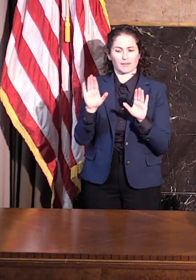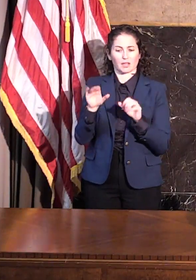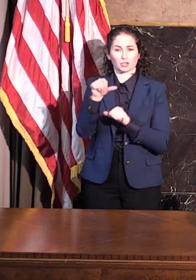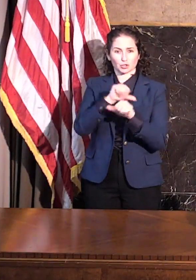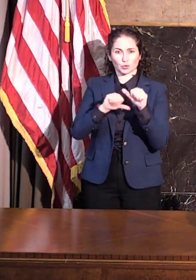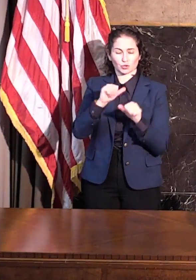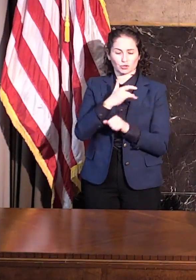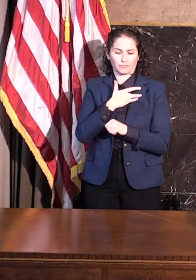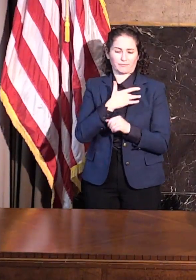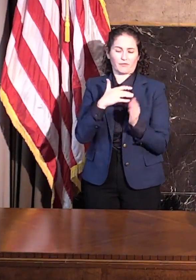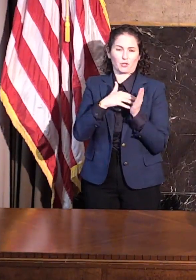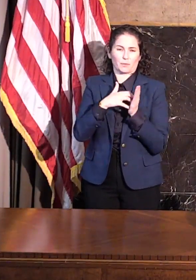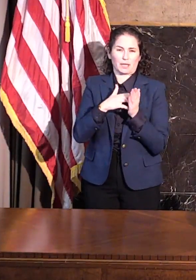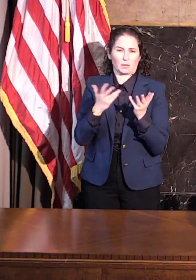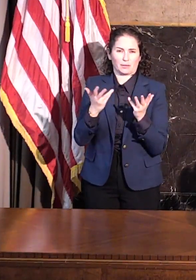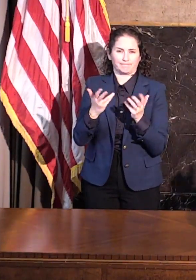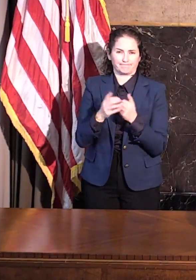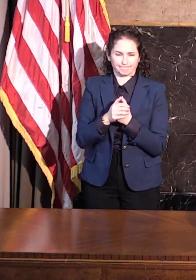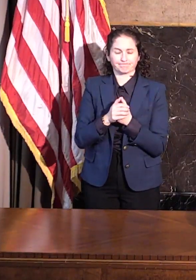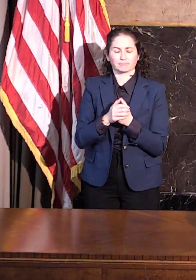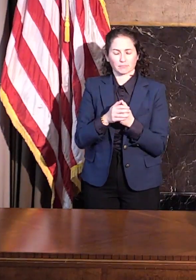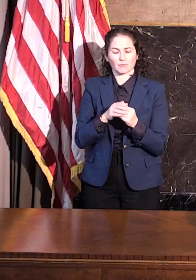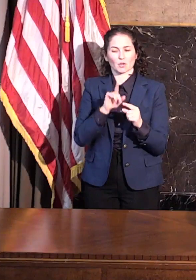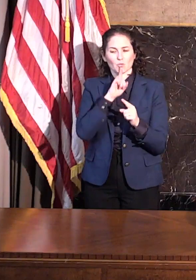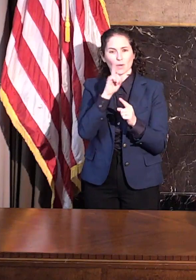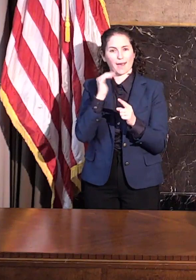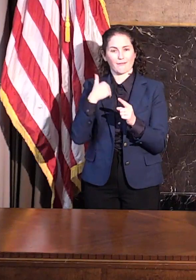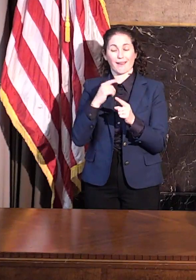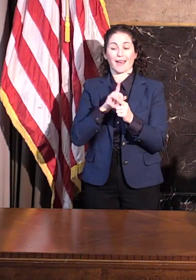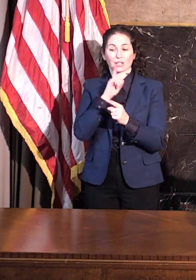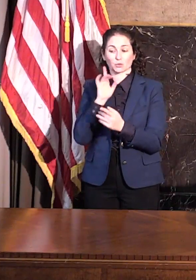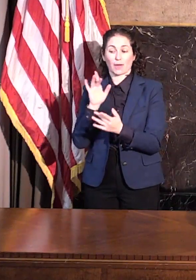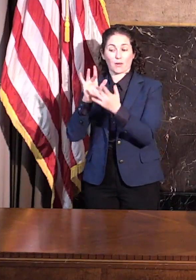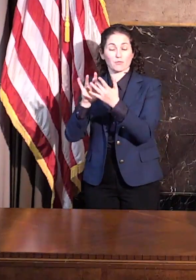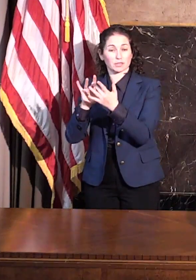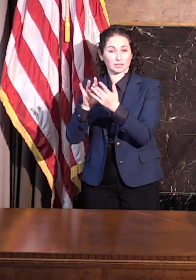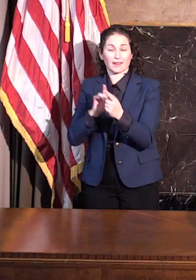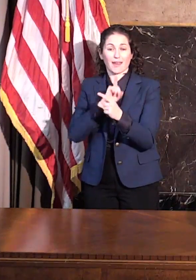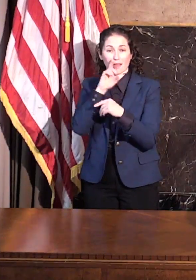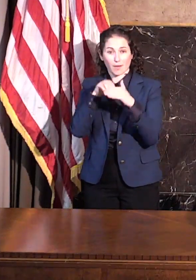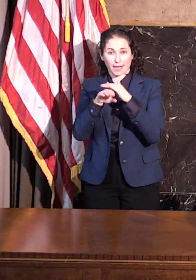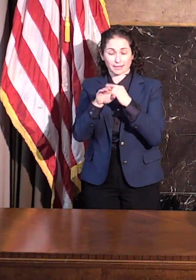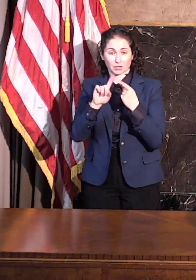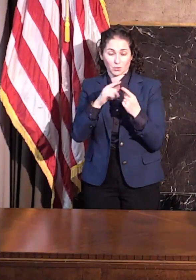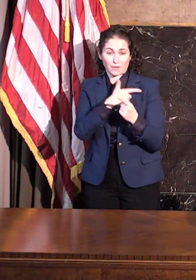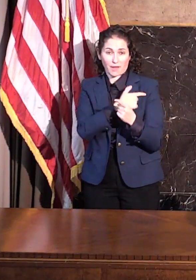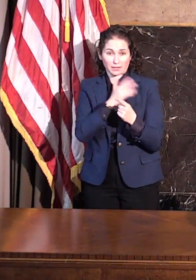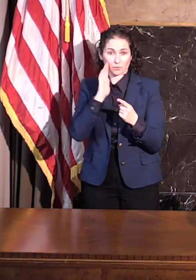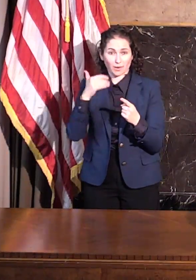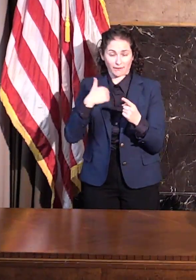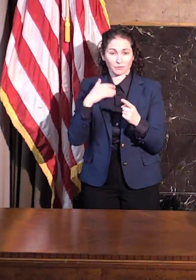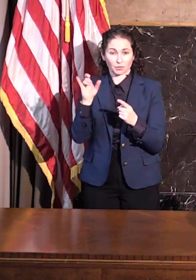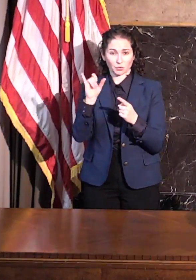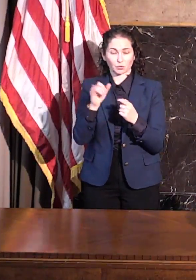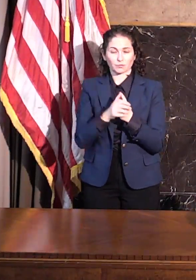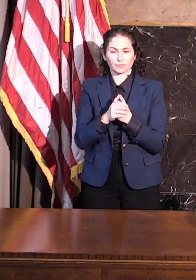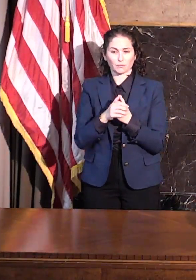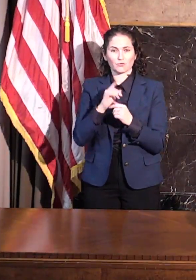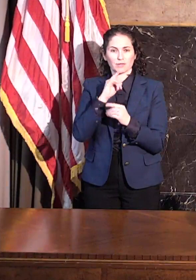this campaign is we will be marrying the data that shows which communities are doing better and worse with